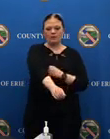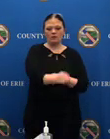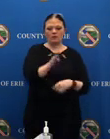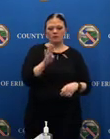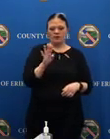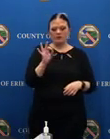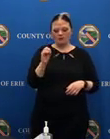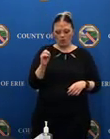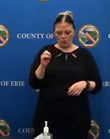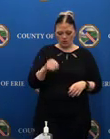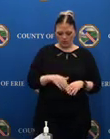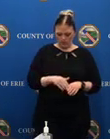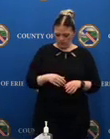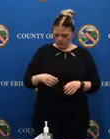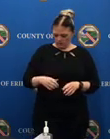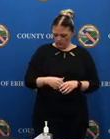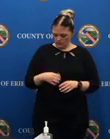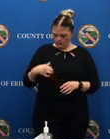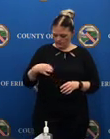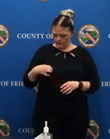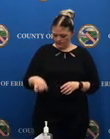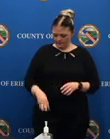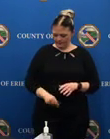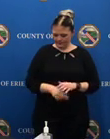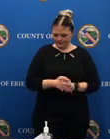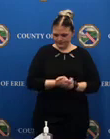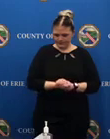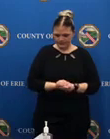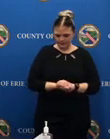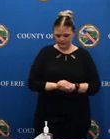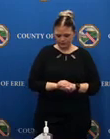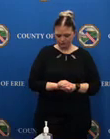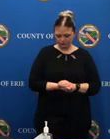BFO, WBFO, I don't think anyone's